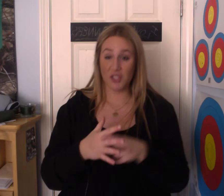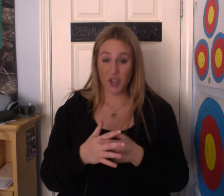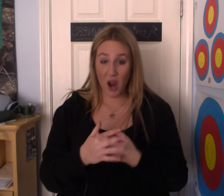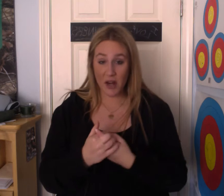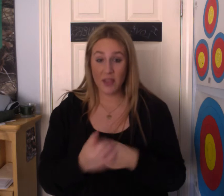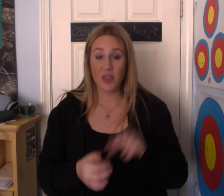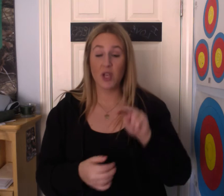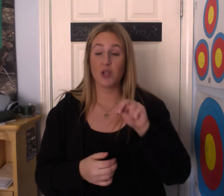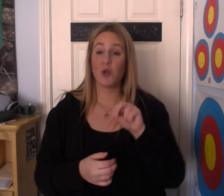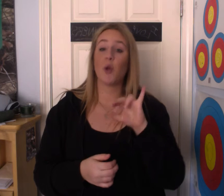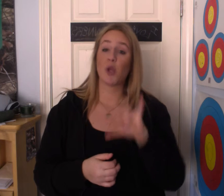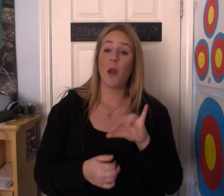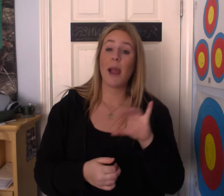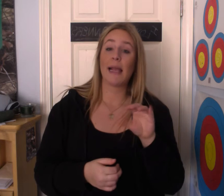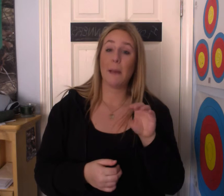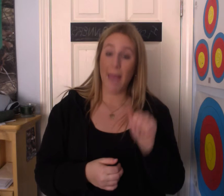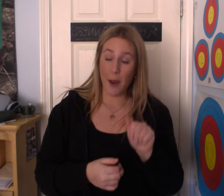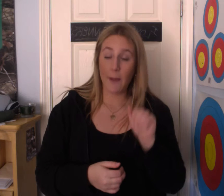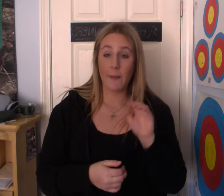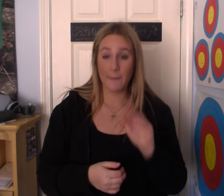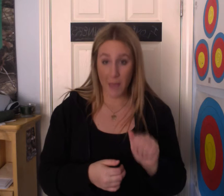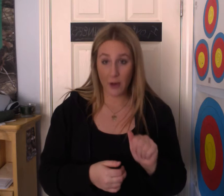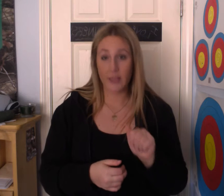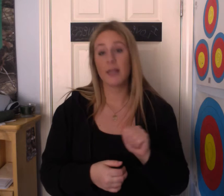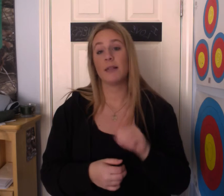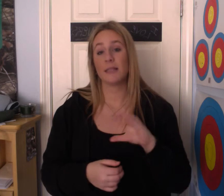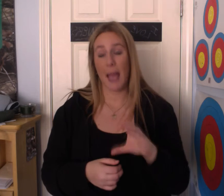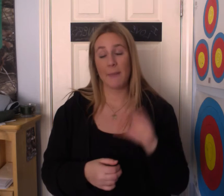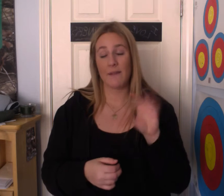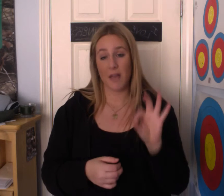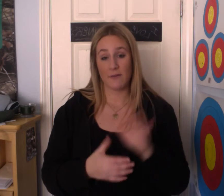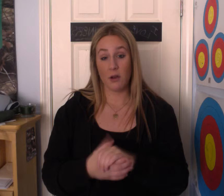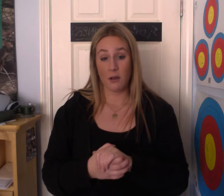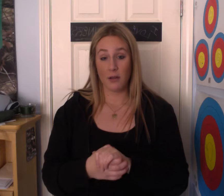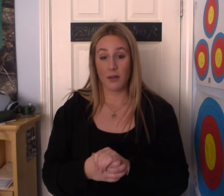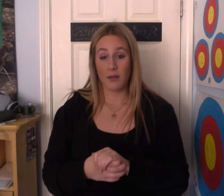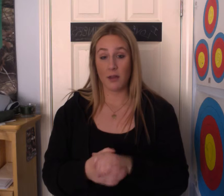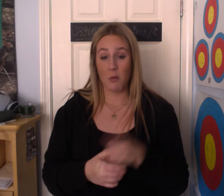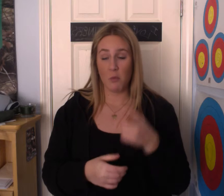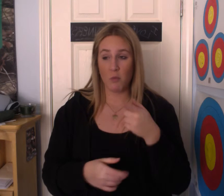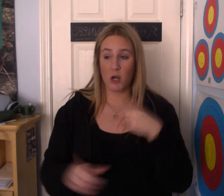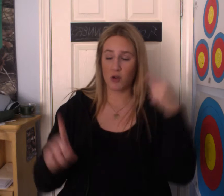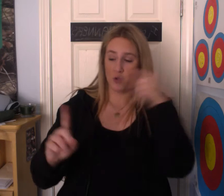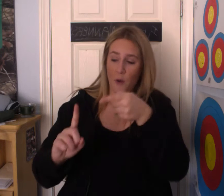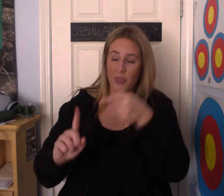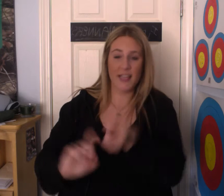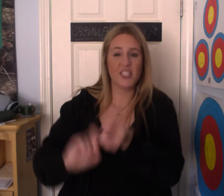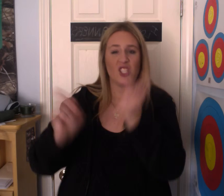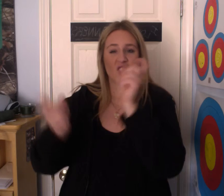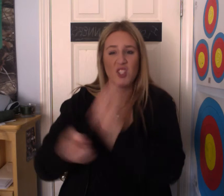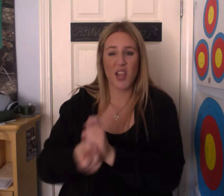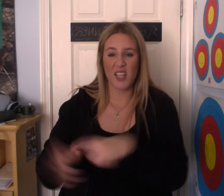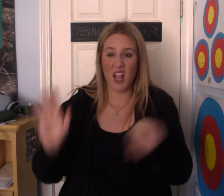Comedy Festival, now in its 10th year. Our goal was to change the negative image of Arab Americans in